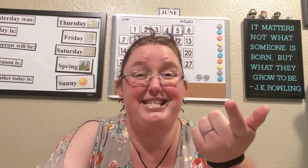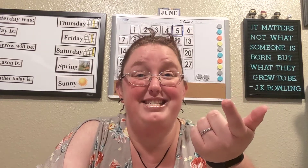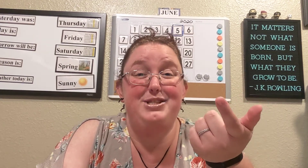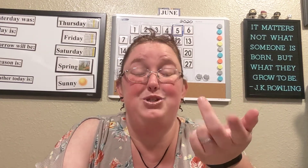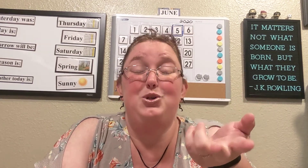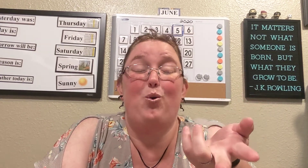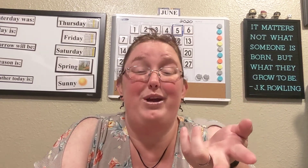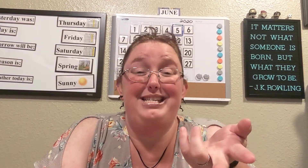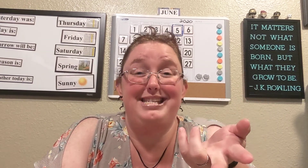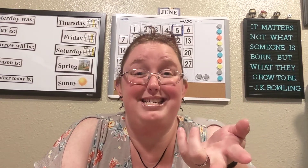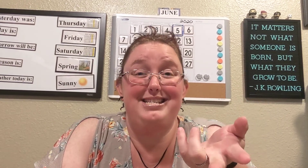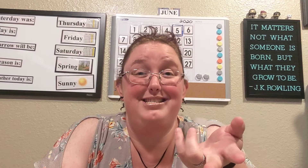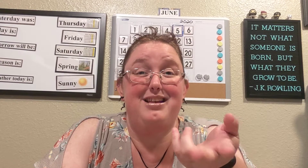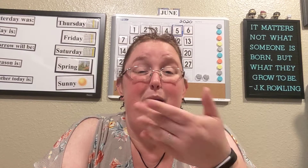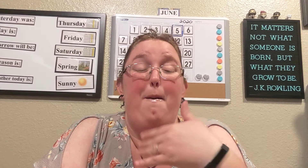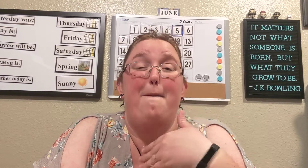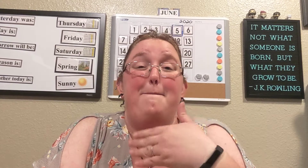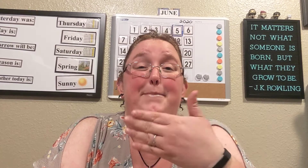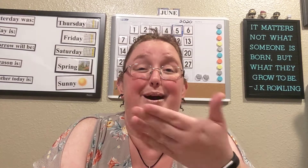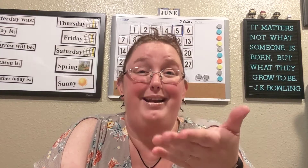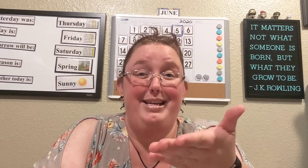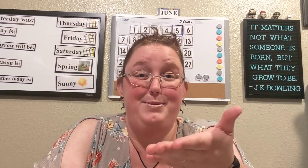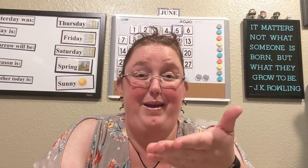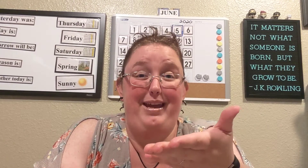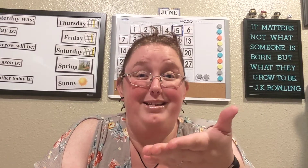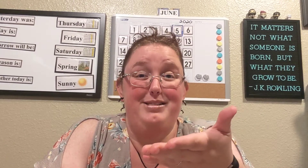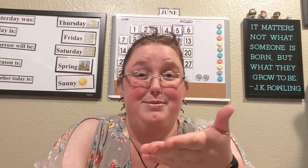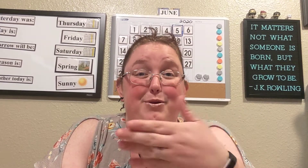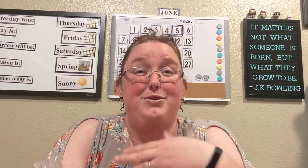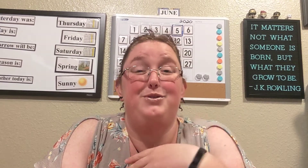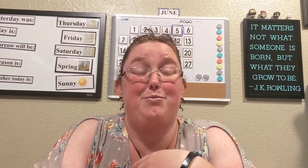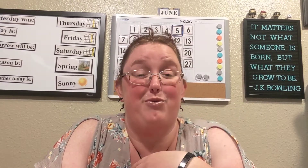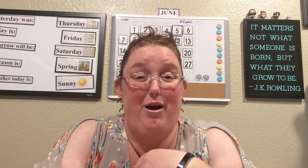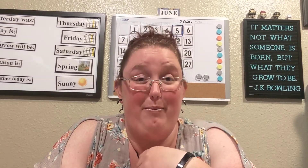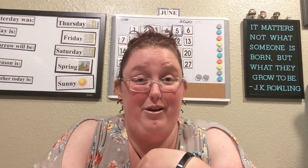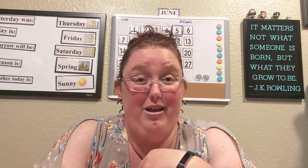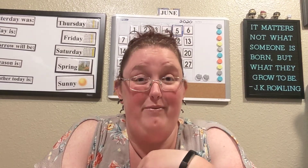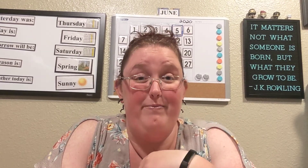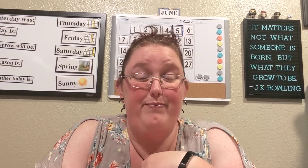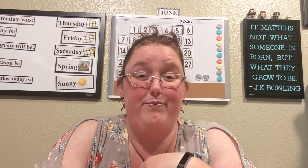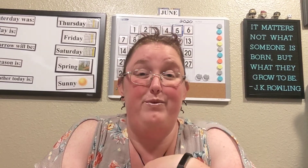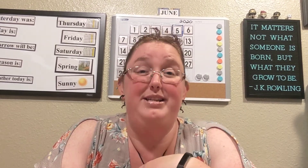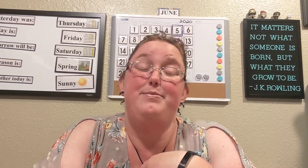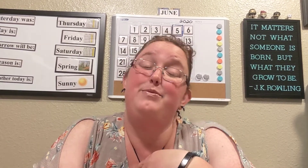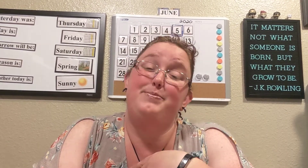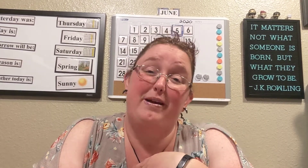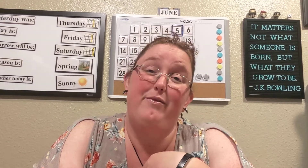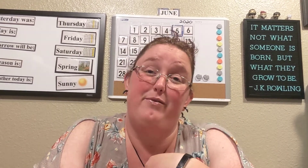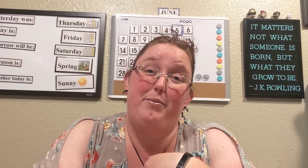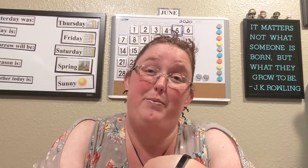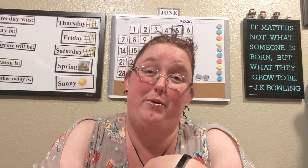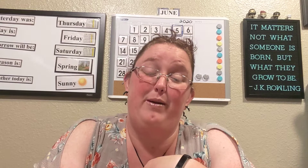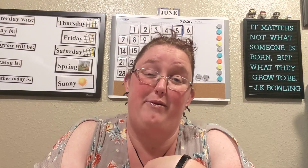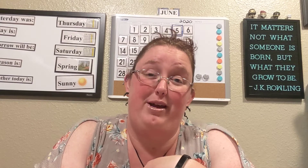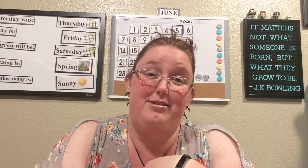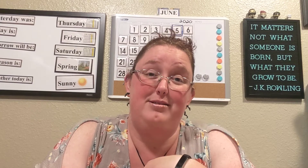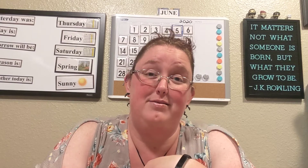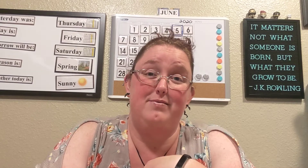differences, choices, body space, personal property. We need to be respectful of the people around us.